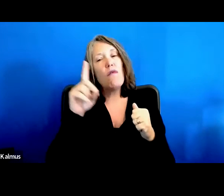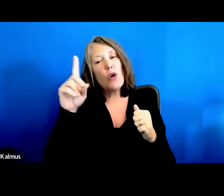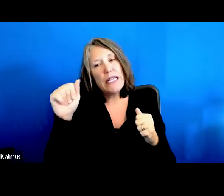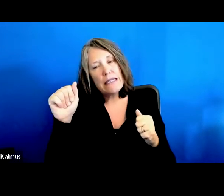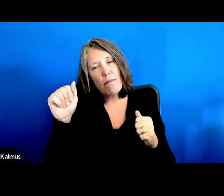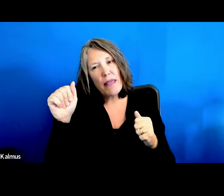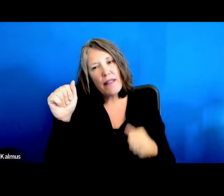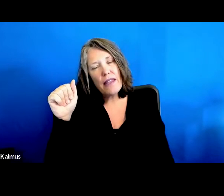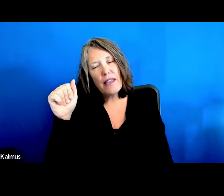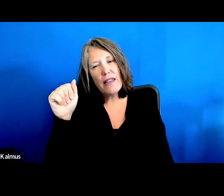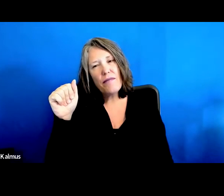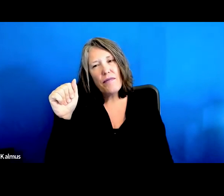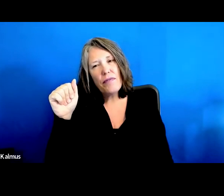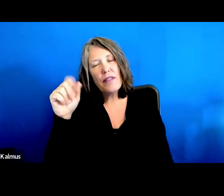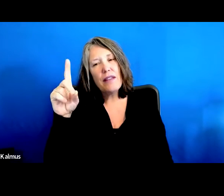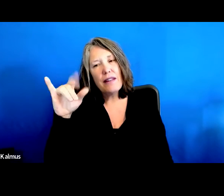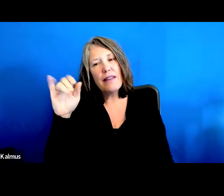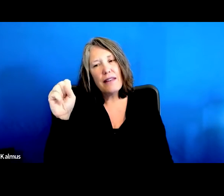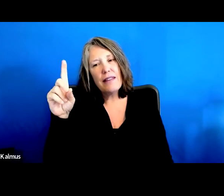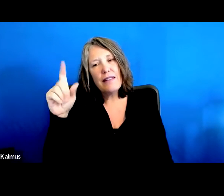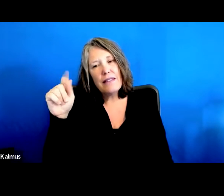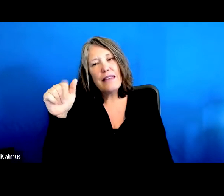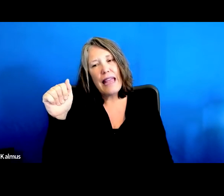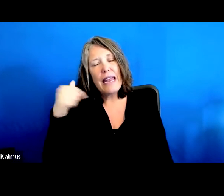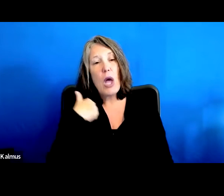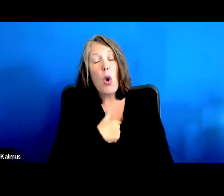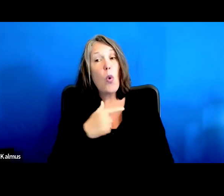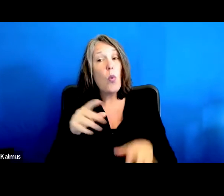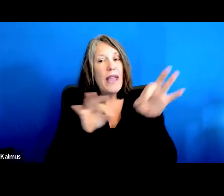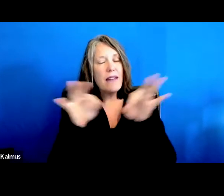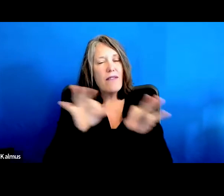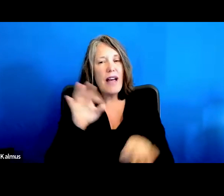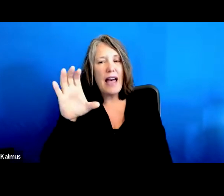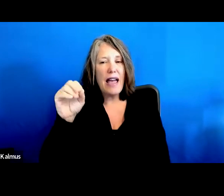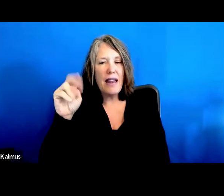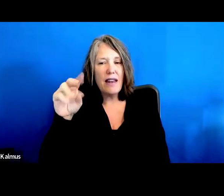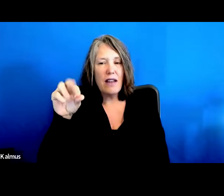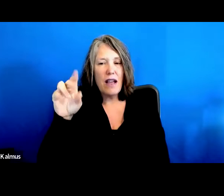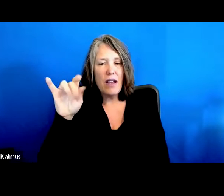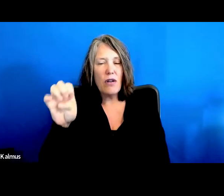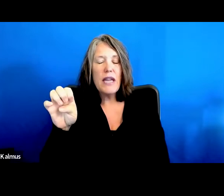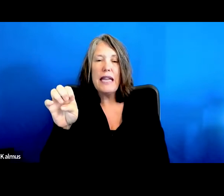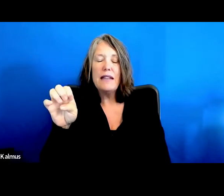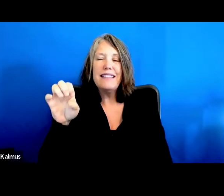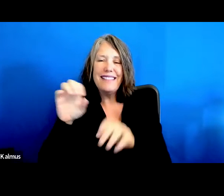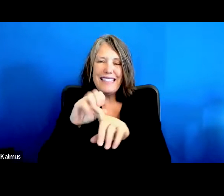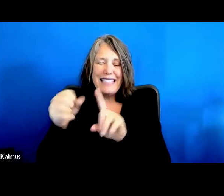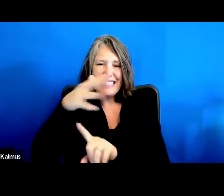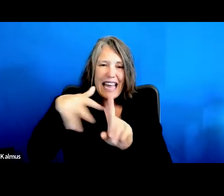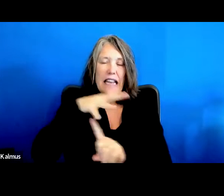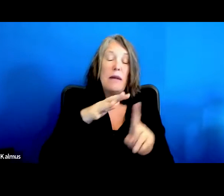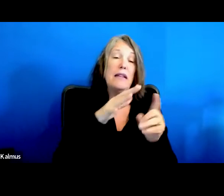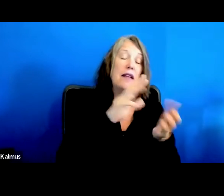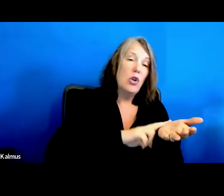disability DisDATA, we define congregate settings as nursing homes, licensed